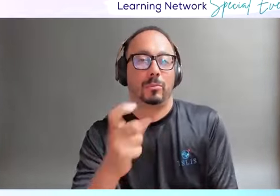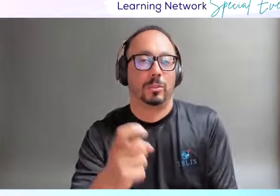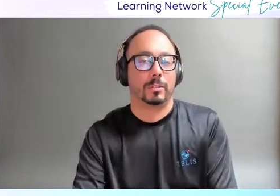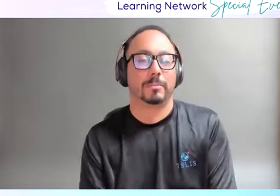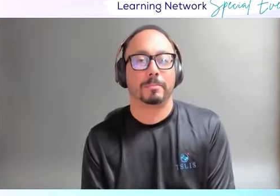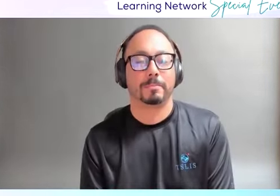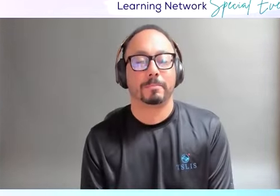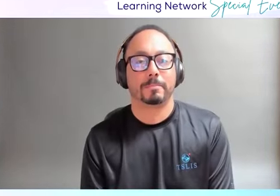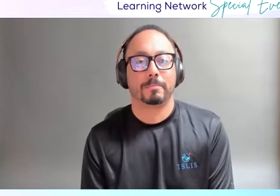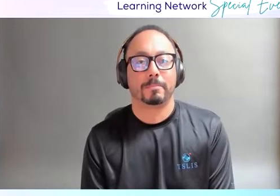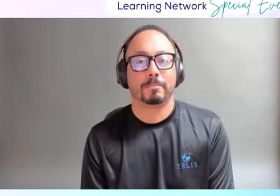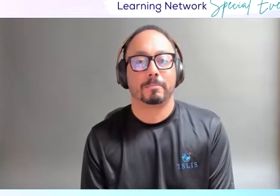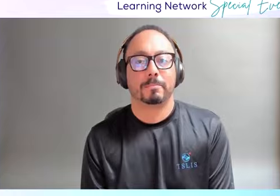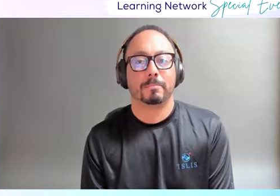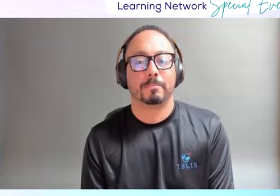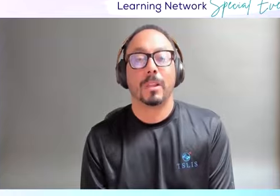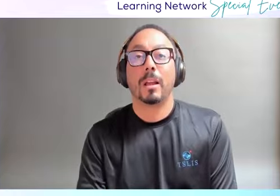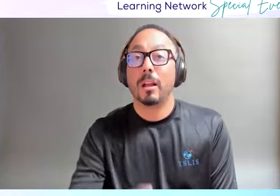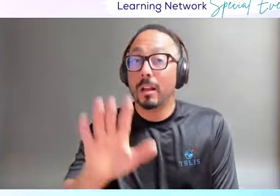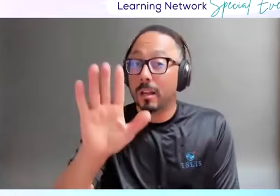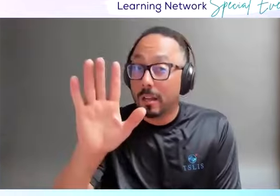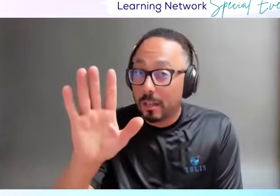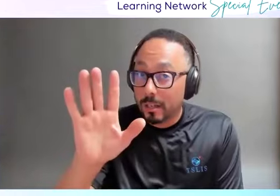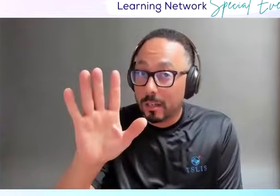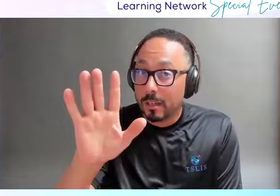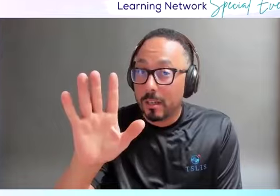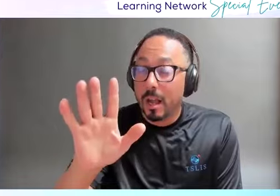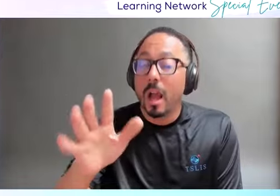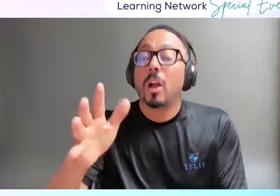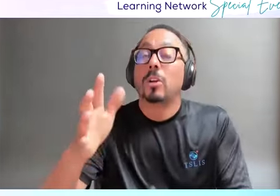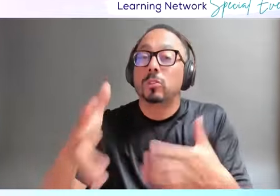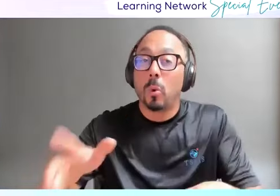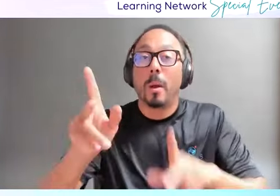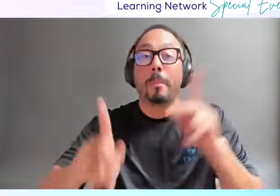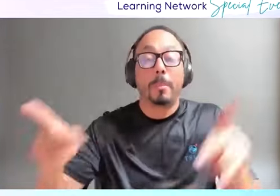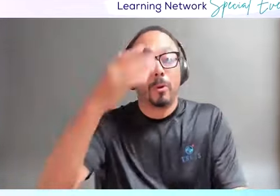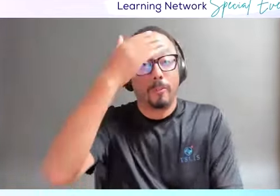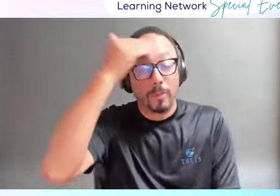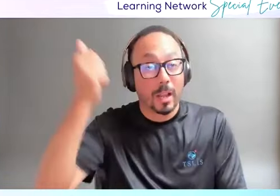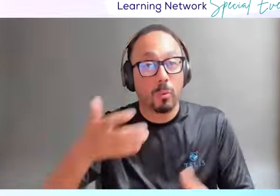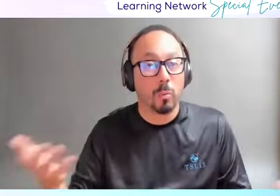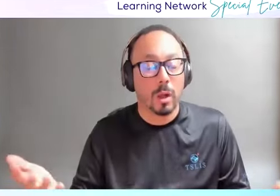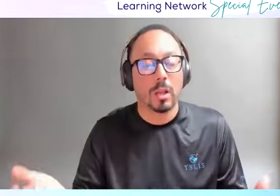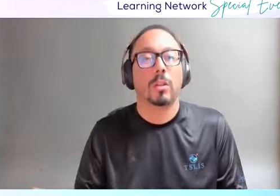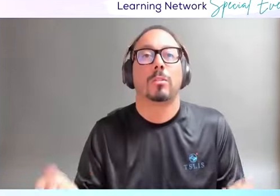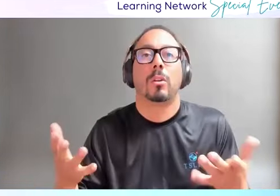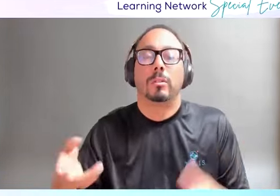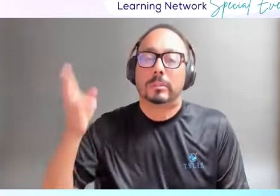not ever want people to forget that there is a long history to prescribing drugs to women by